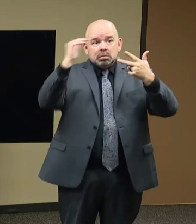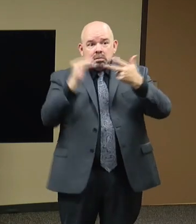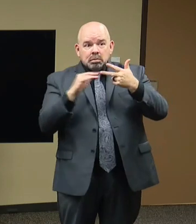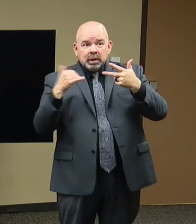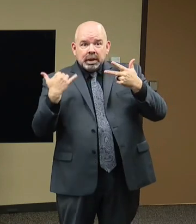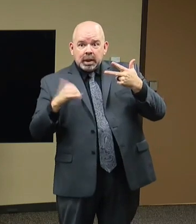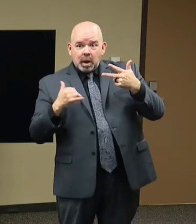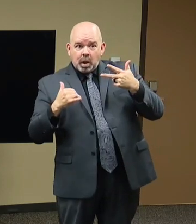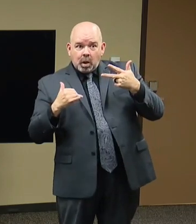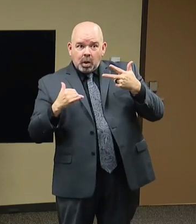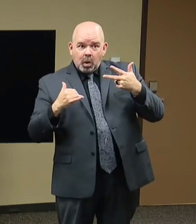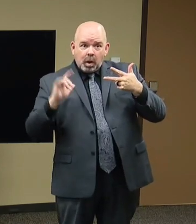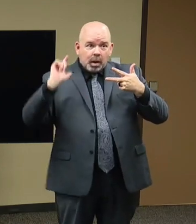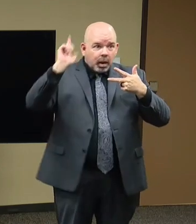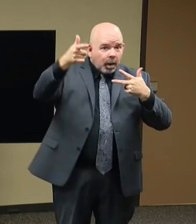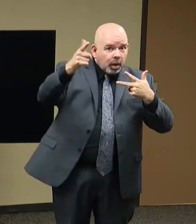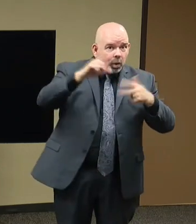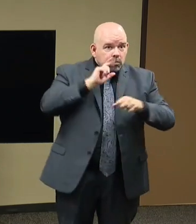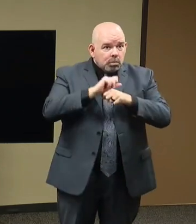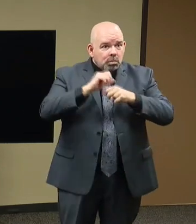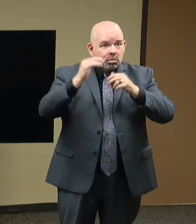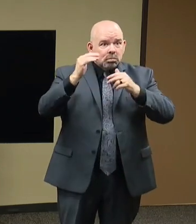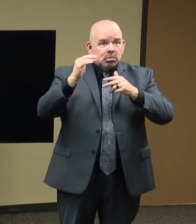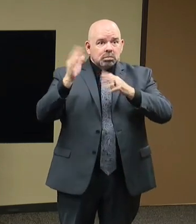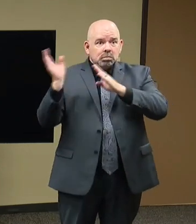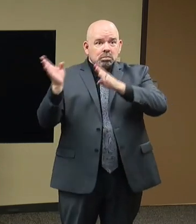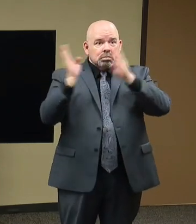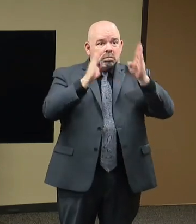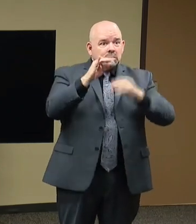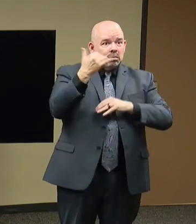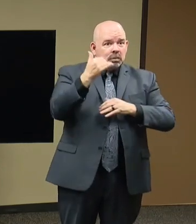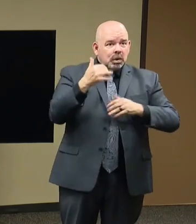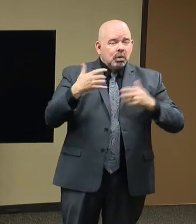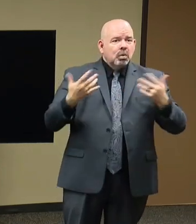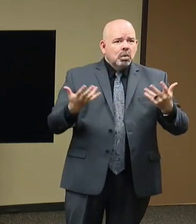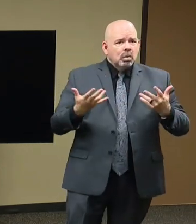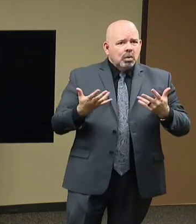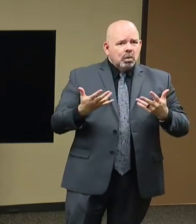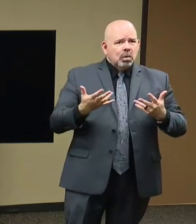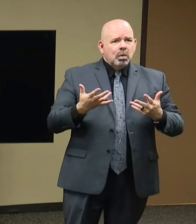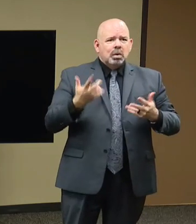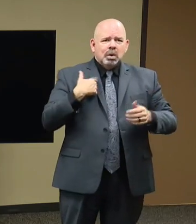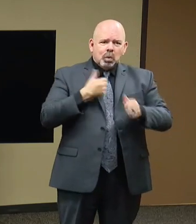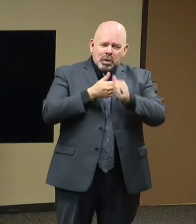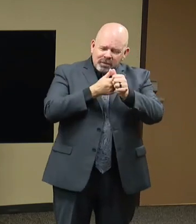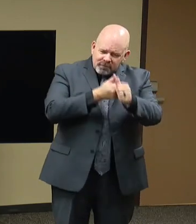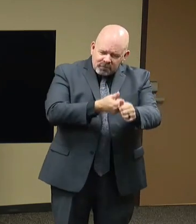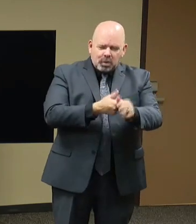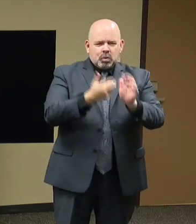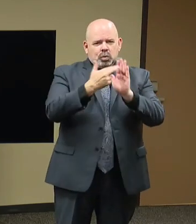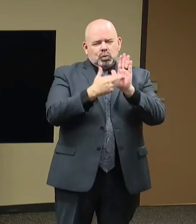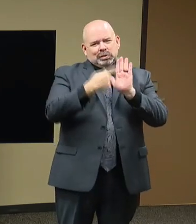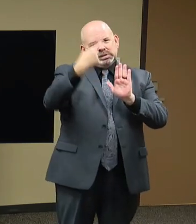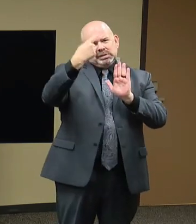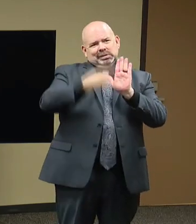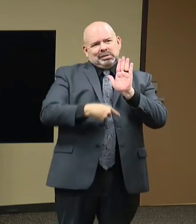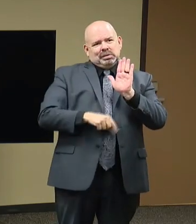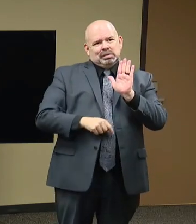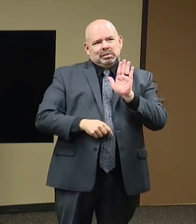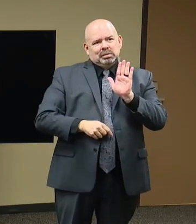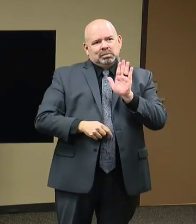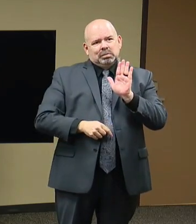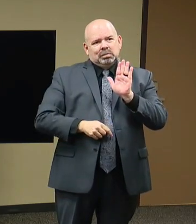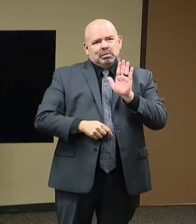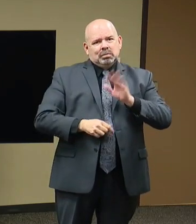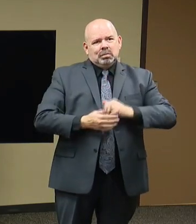less people sick, then you follow these guidelines. You don't, you go to DallasCountyCovid.org, get them